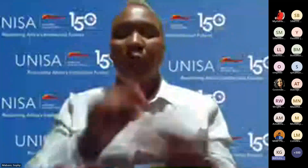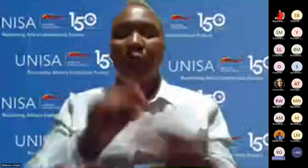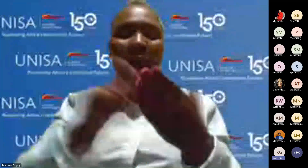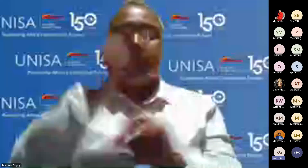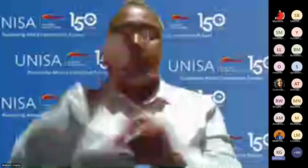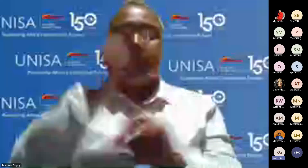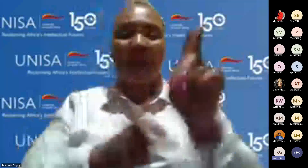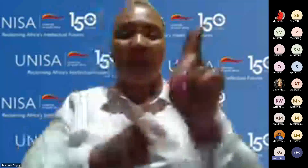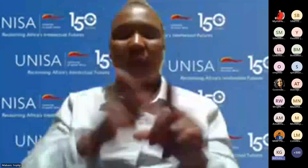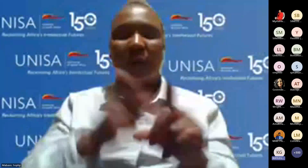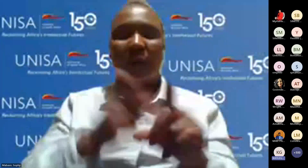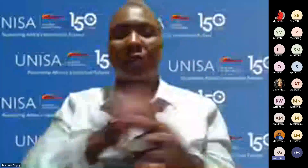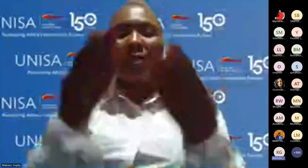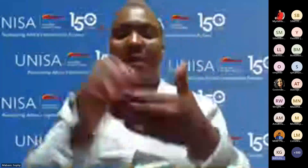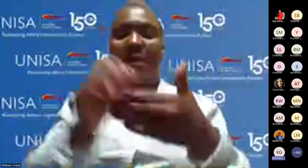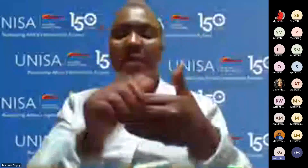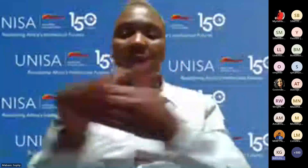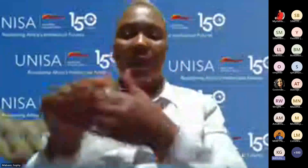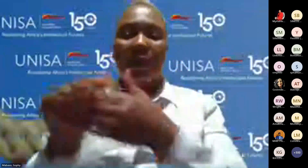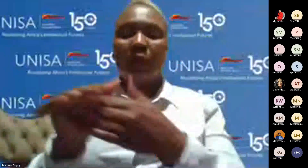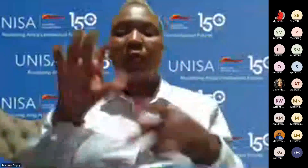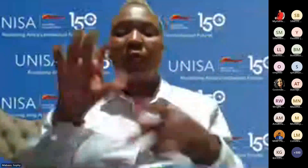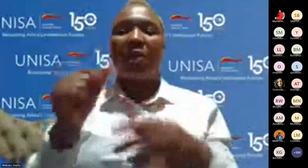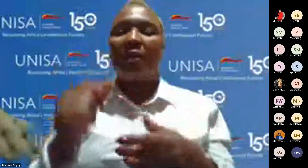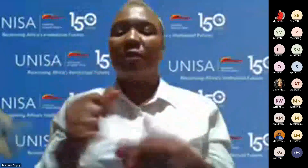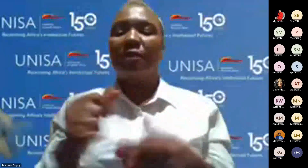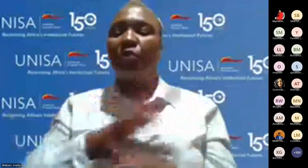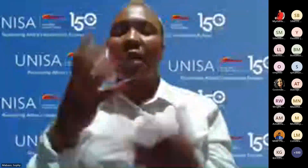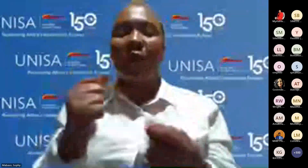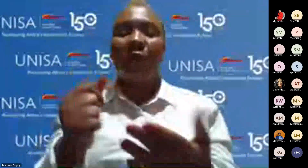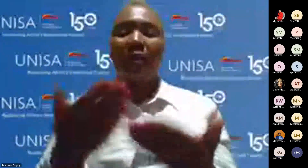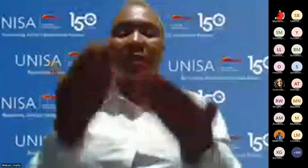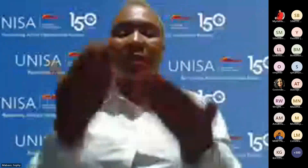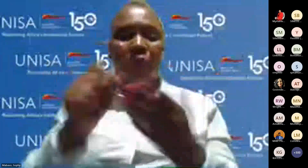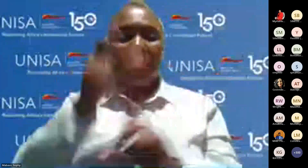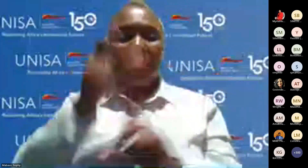of the study guides you may find that they don't have authors.